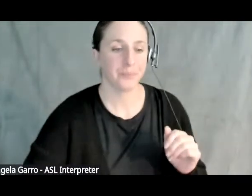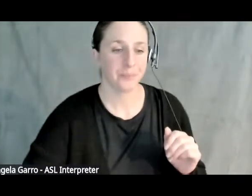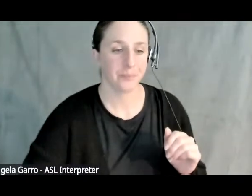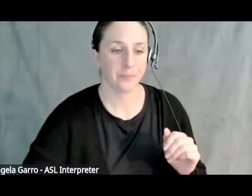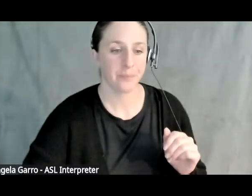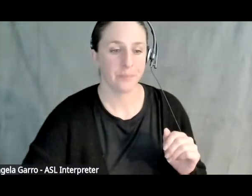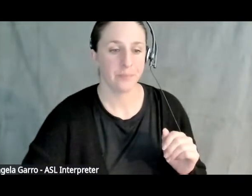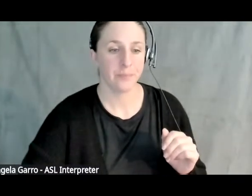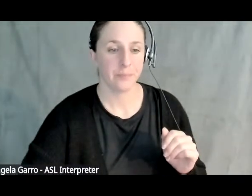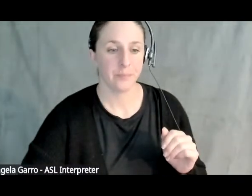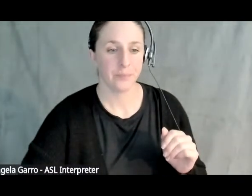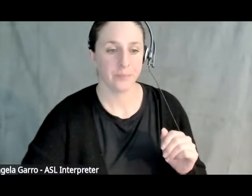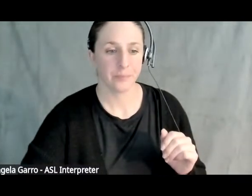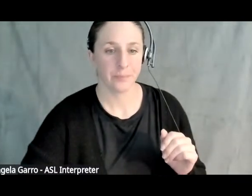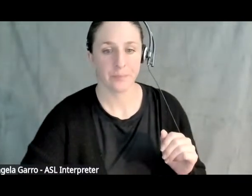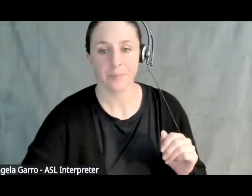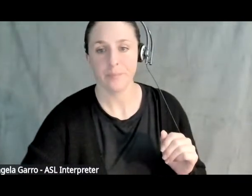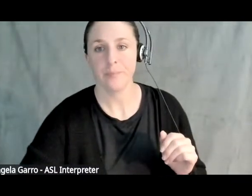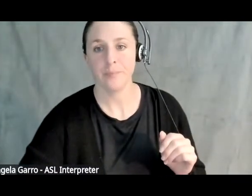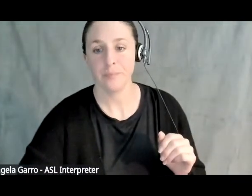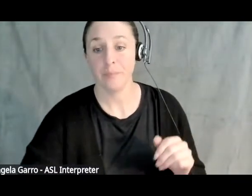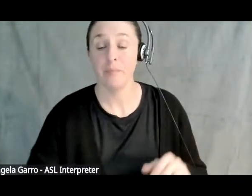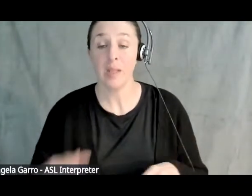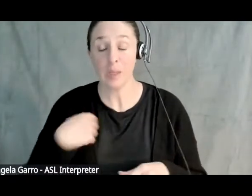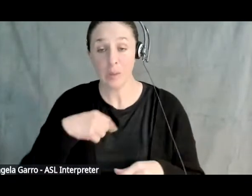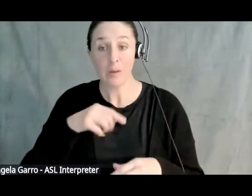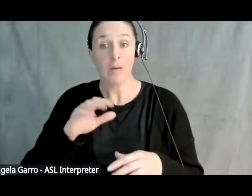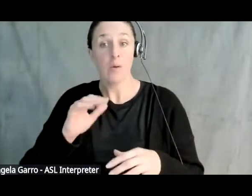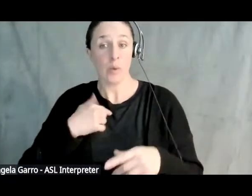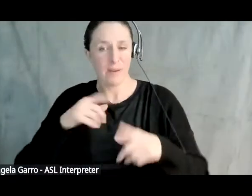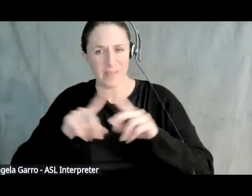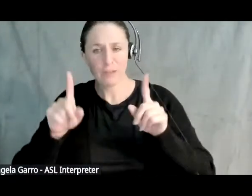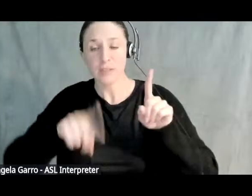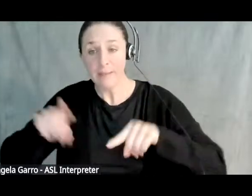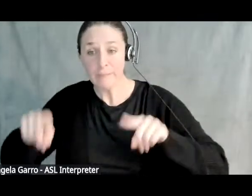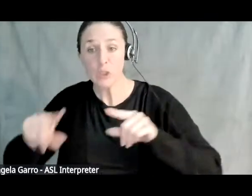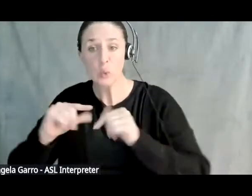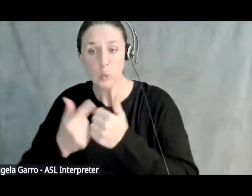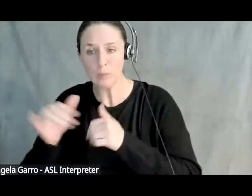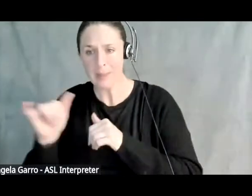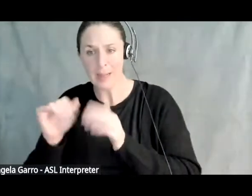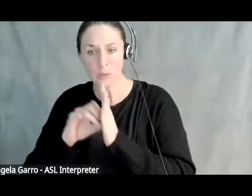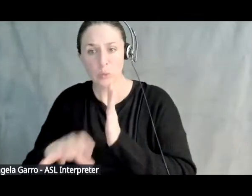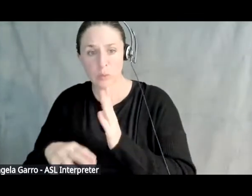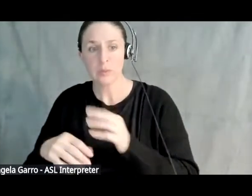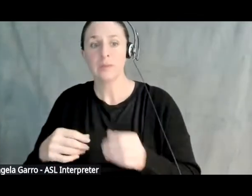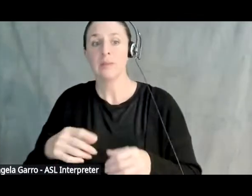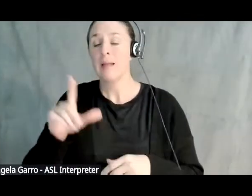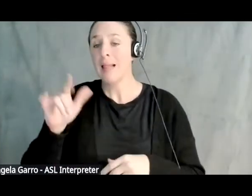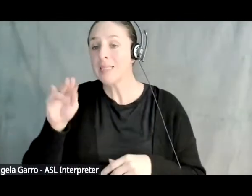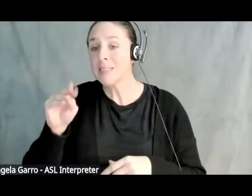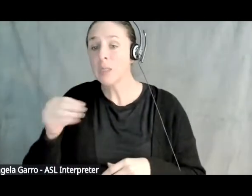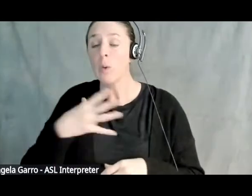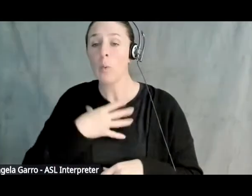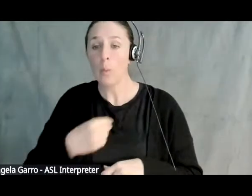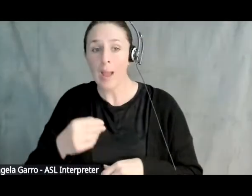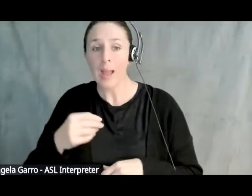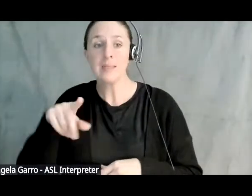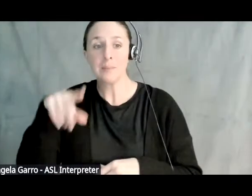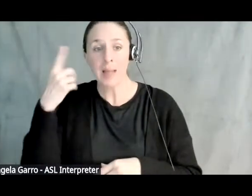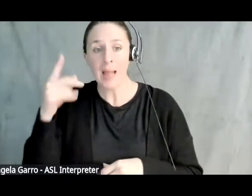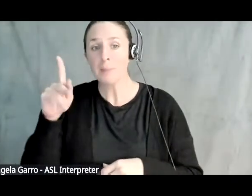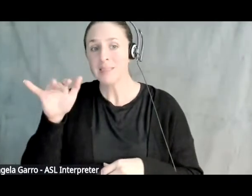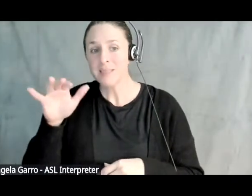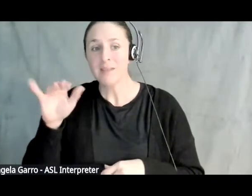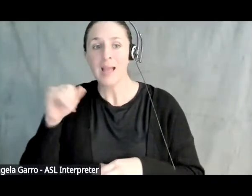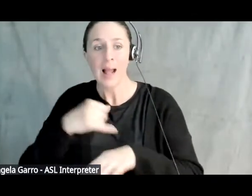Like our student population, we are a very diverse group as well. We identify as Latino, white, Black, Pacific Islander,